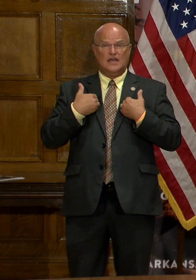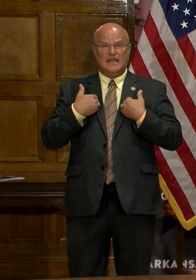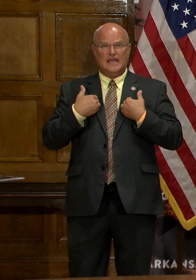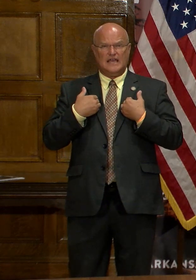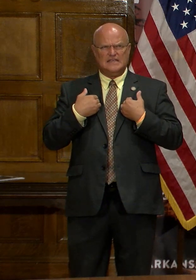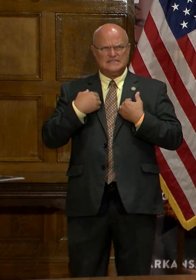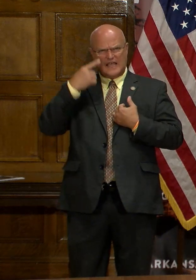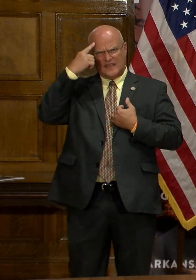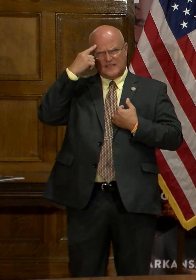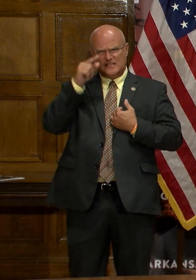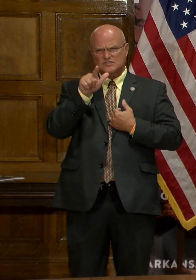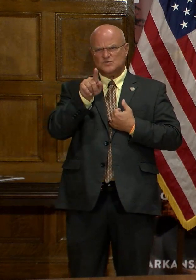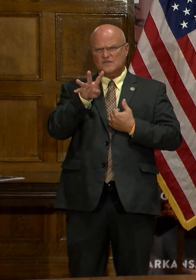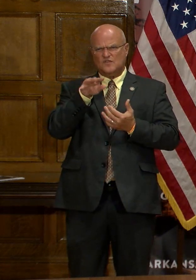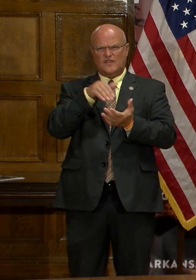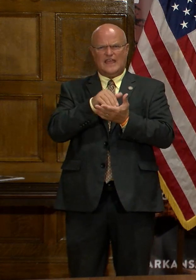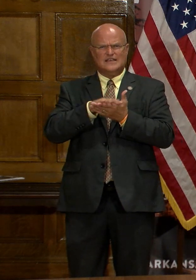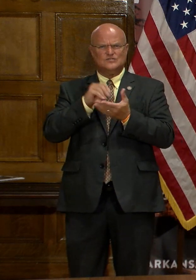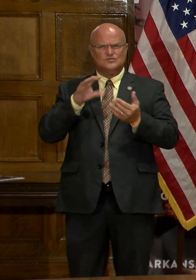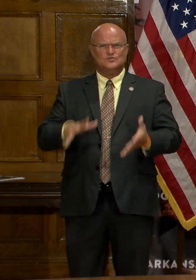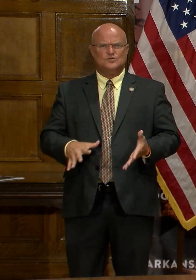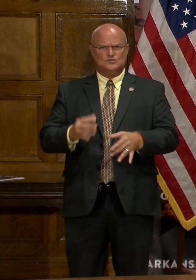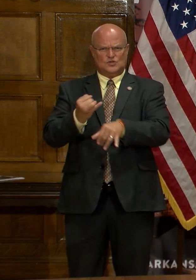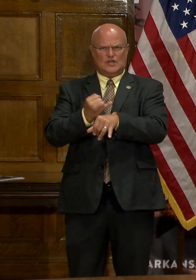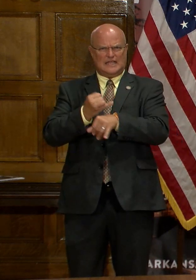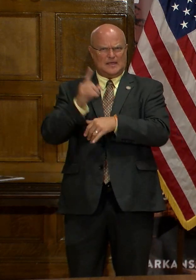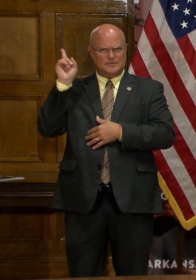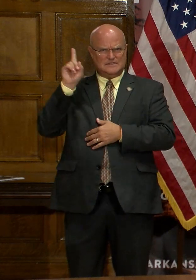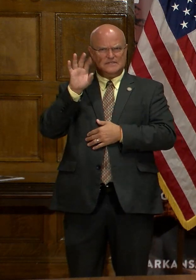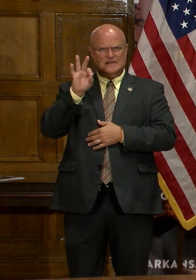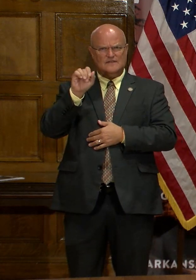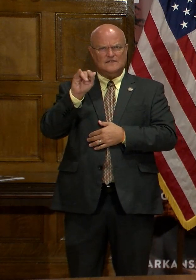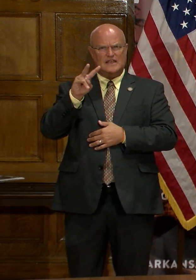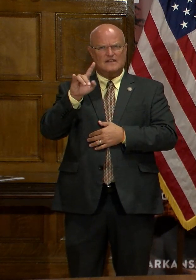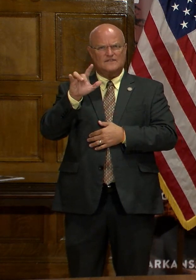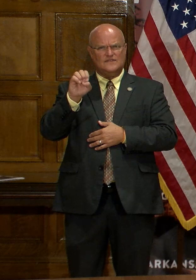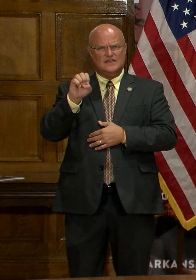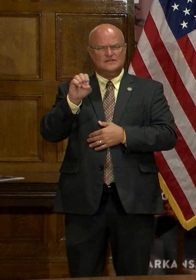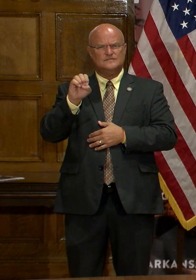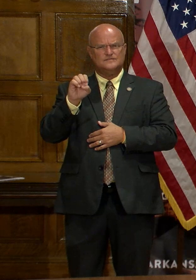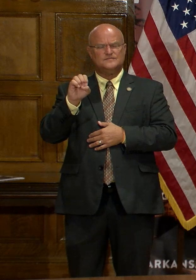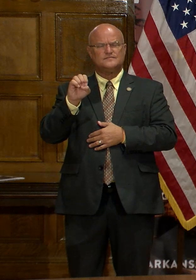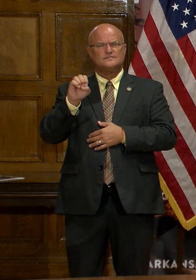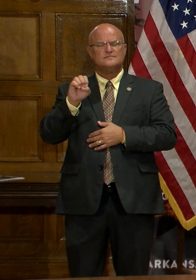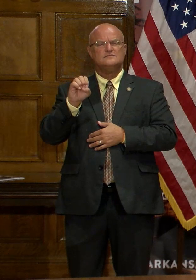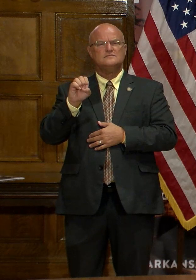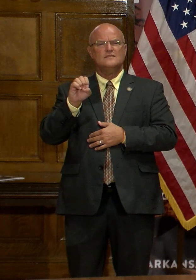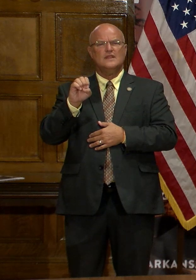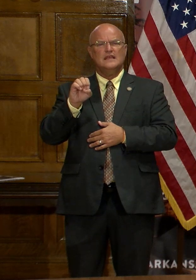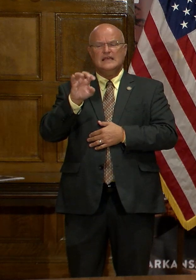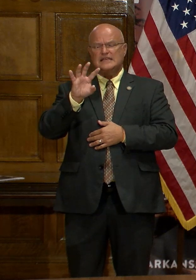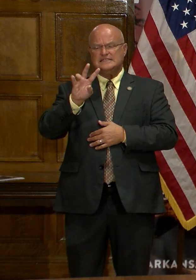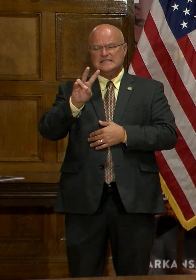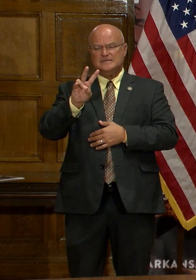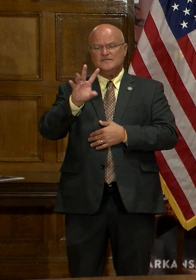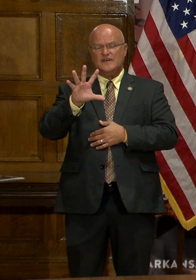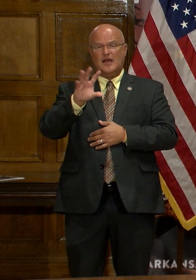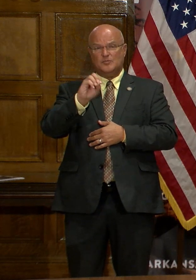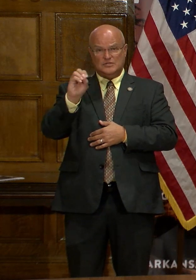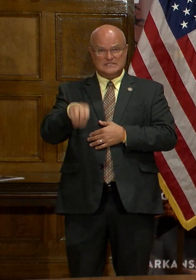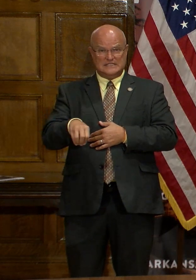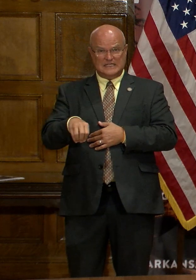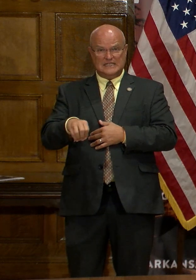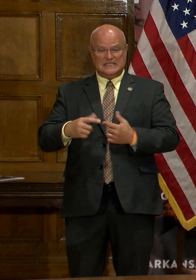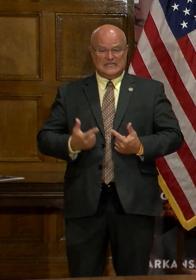I believe, 24,000 students on campus or associated going to school on that campus. 75% of